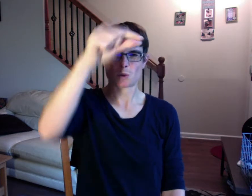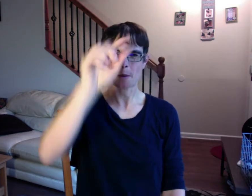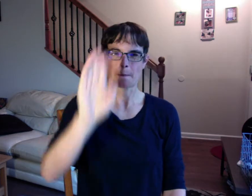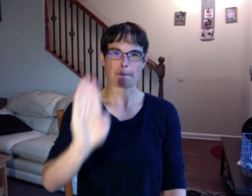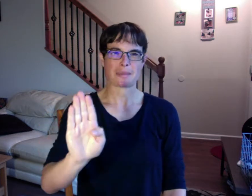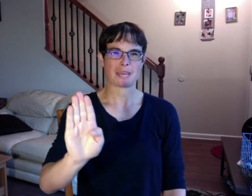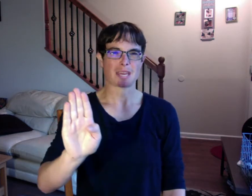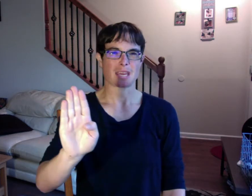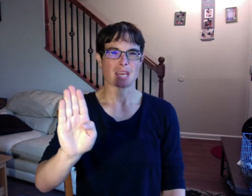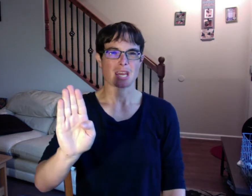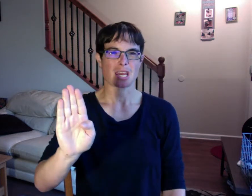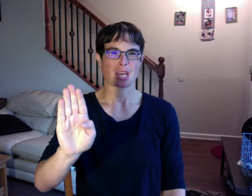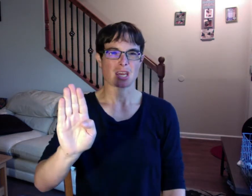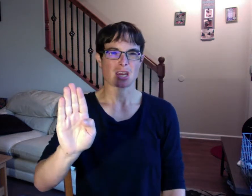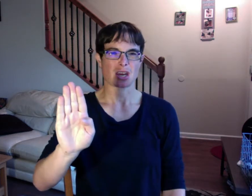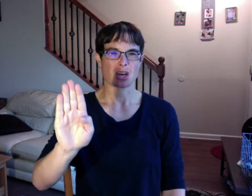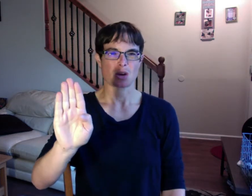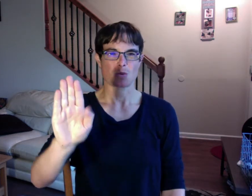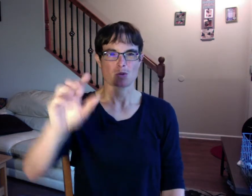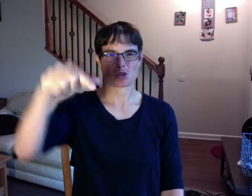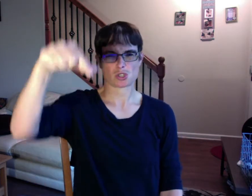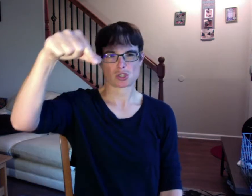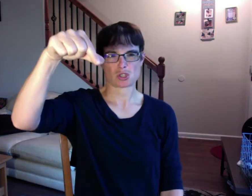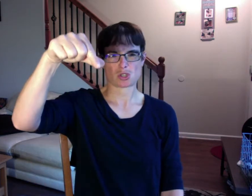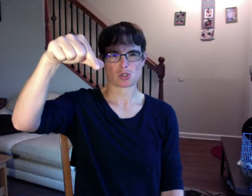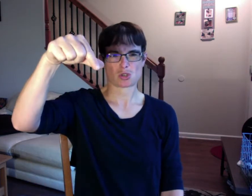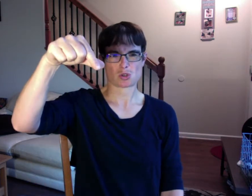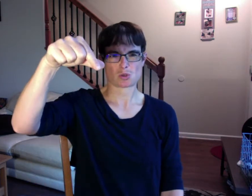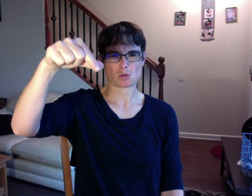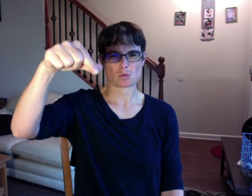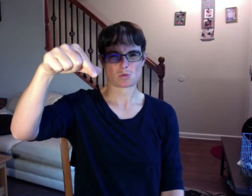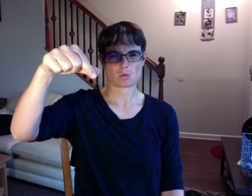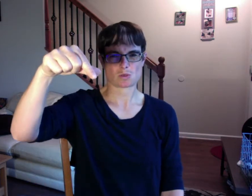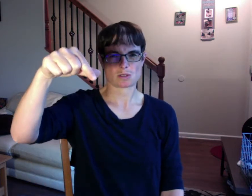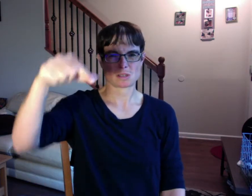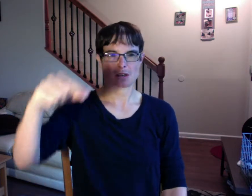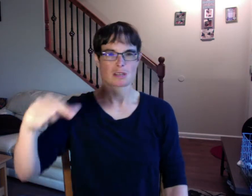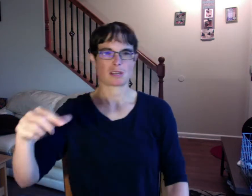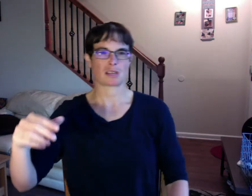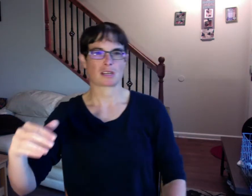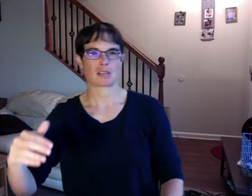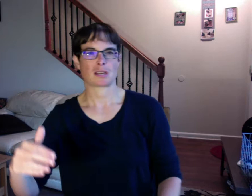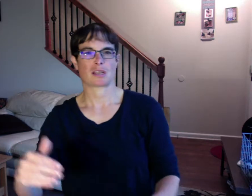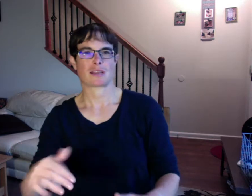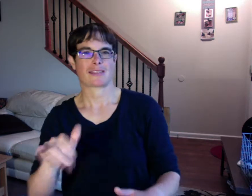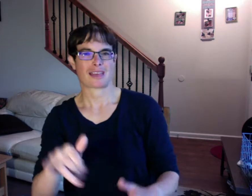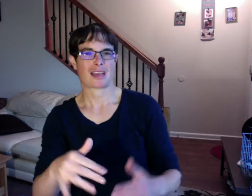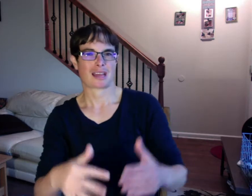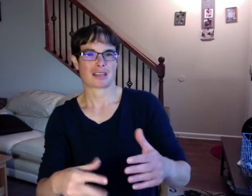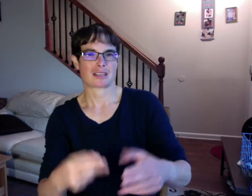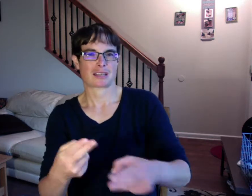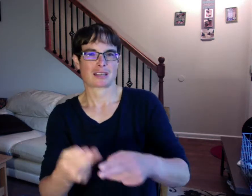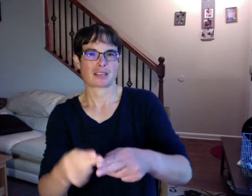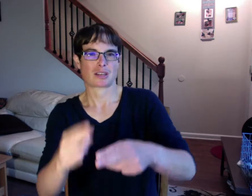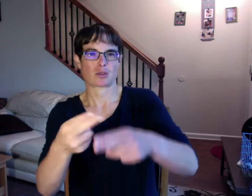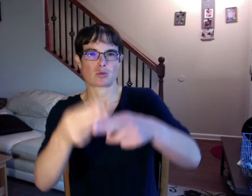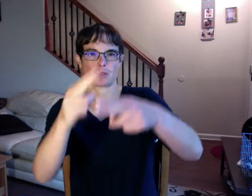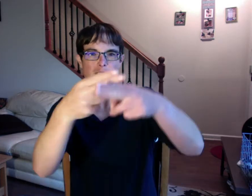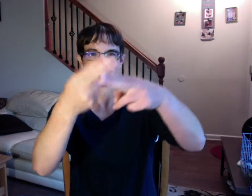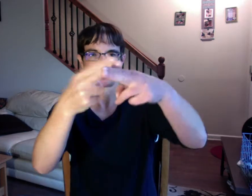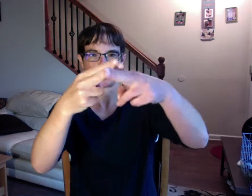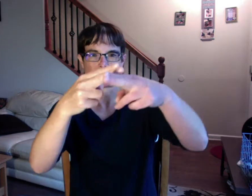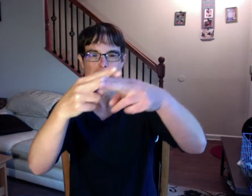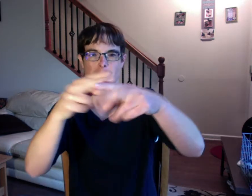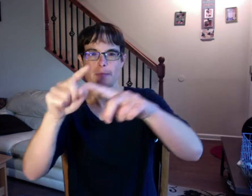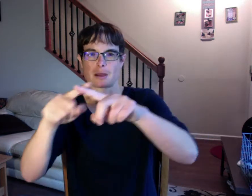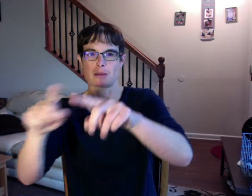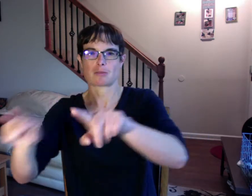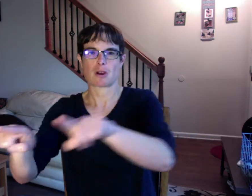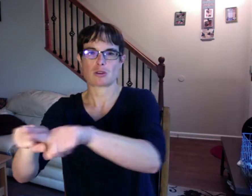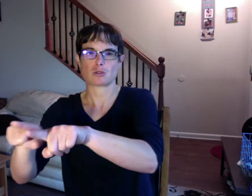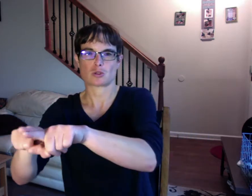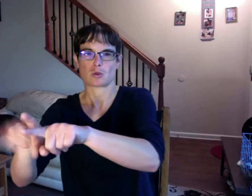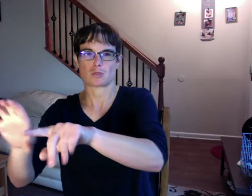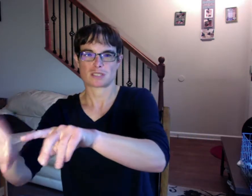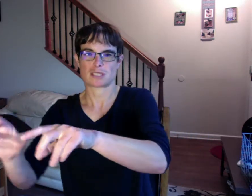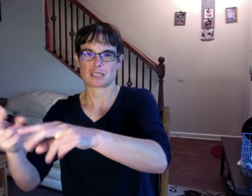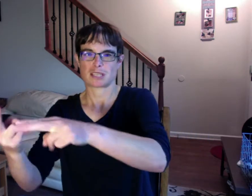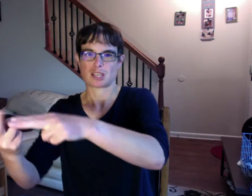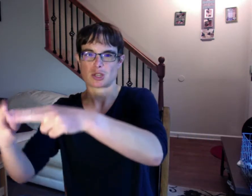to the power of 2 is 5, then it would get a little bigger, but then C would get a little bigger too. Absolutely, and you guys are actually going to have to